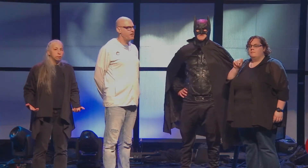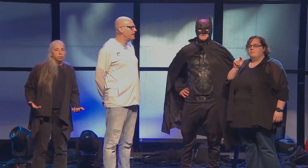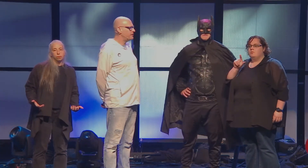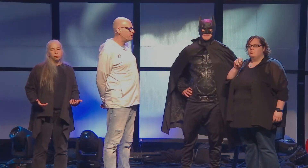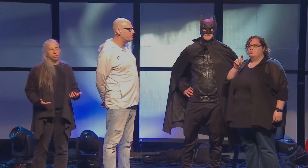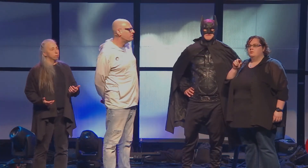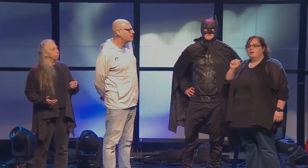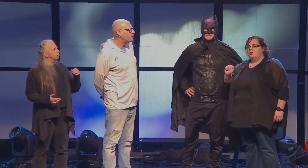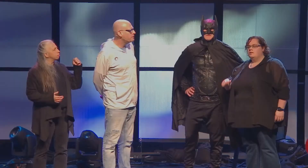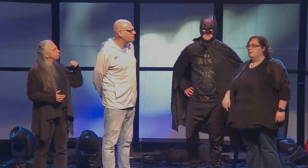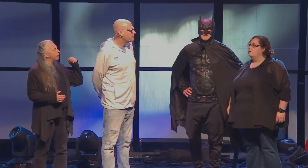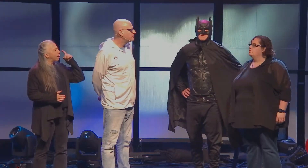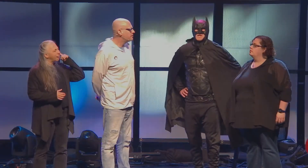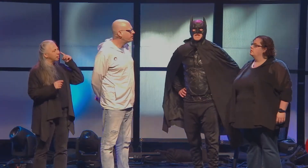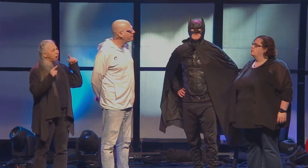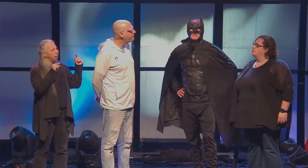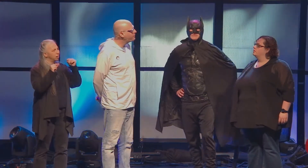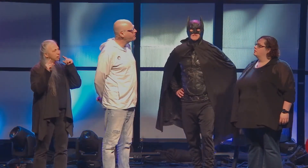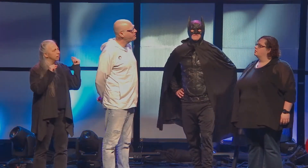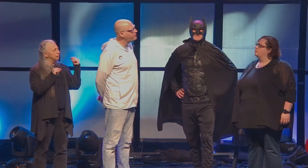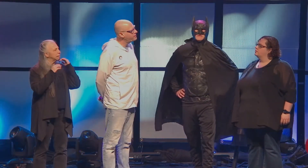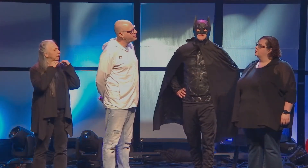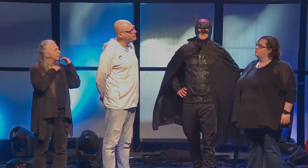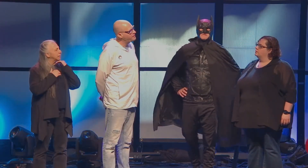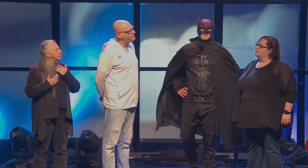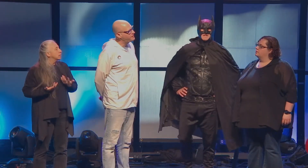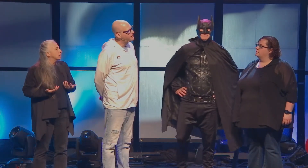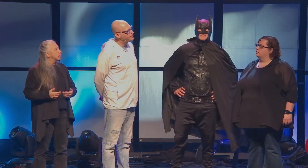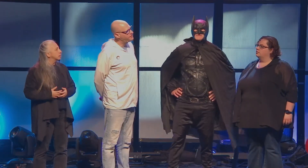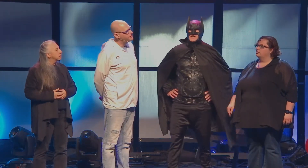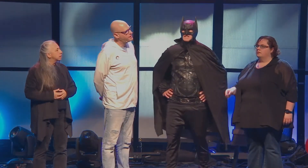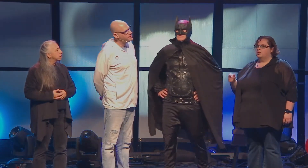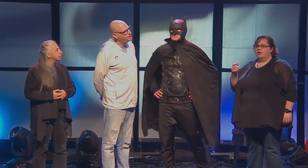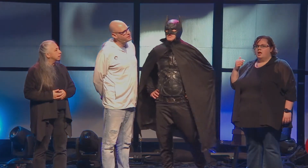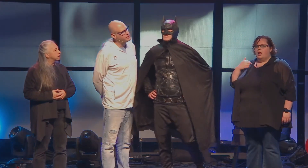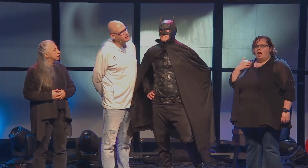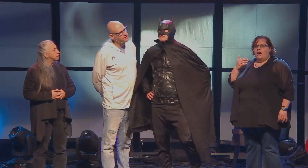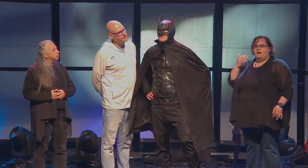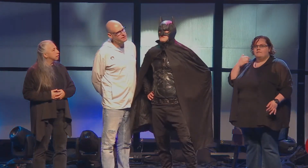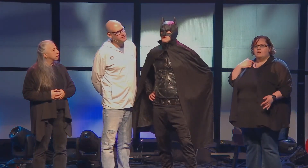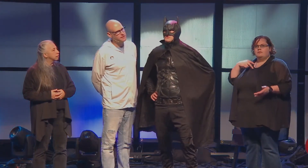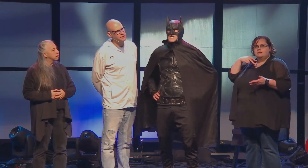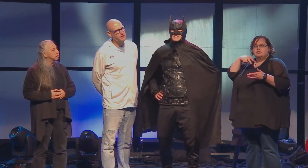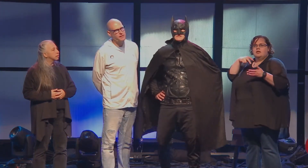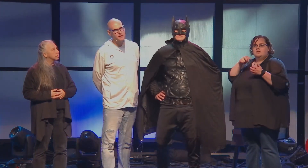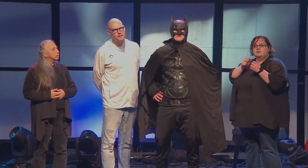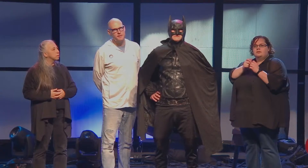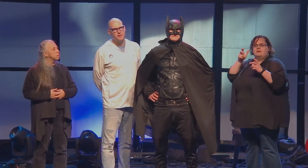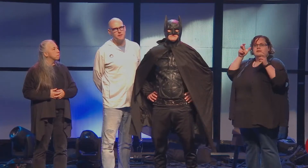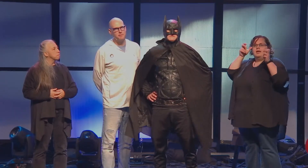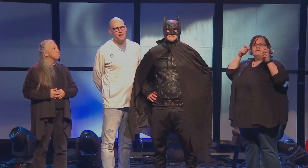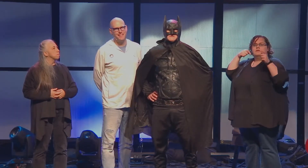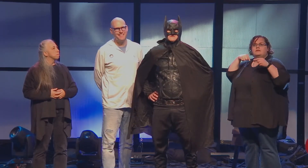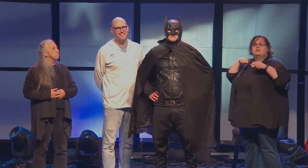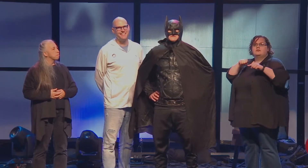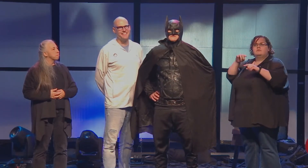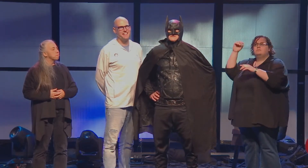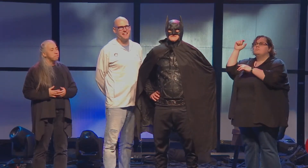Yeah, I heard that too, you know. Have you ever danced with the devils in the moonlight?